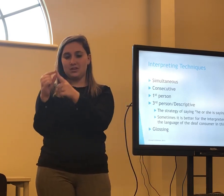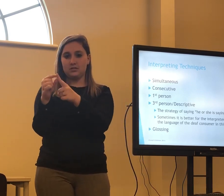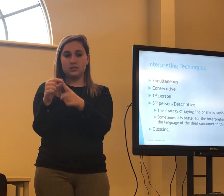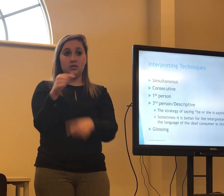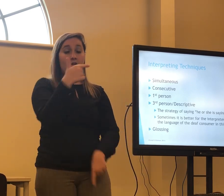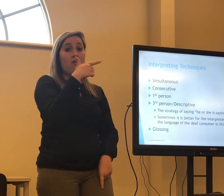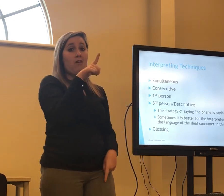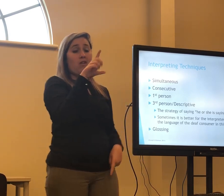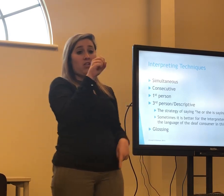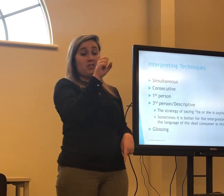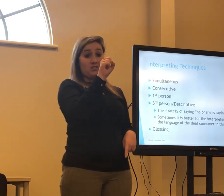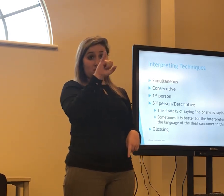tool.